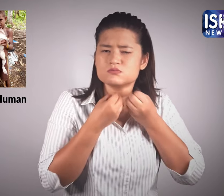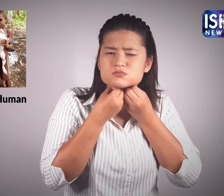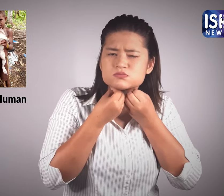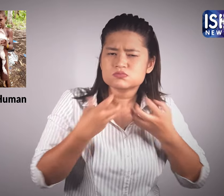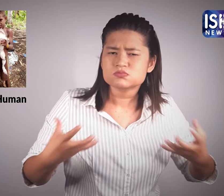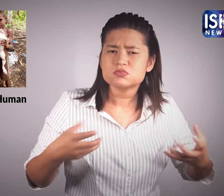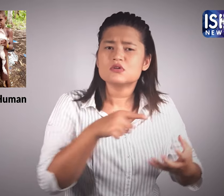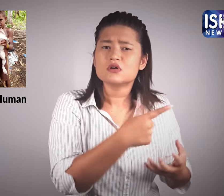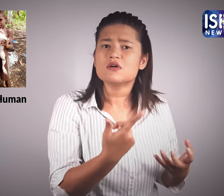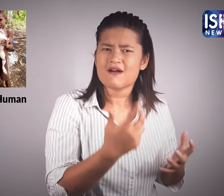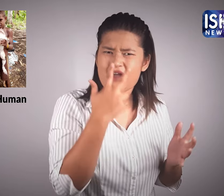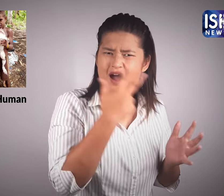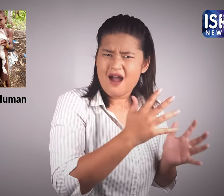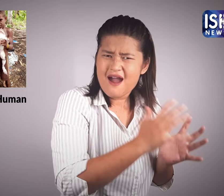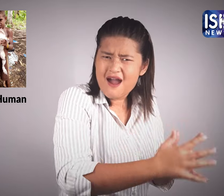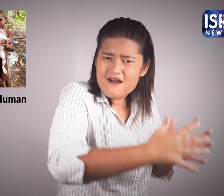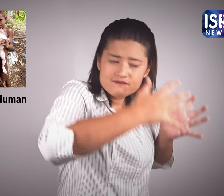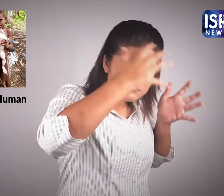They had found a giant frog.